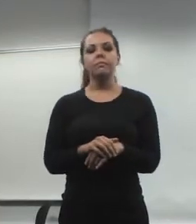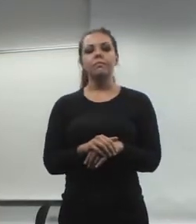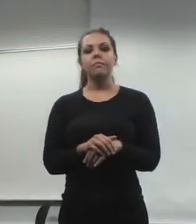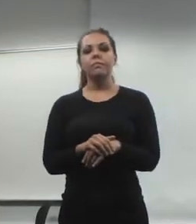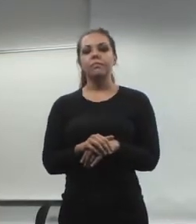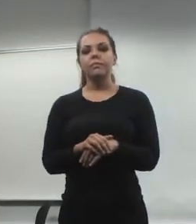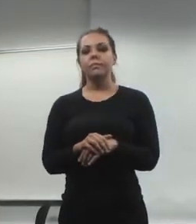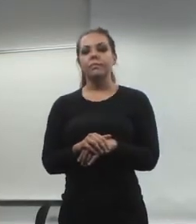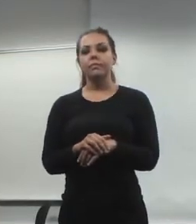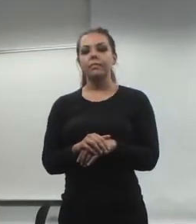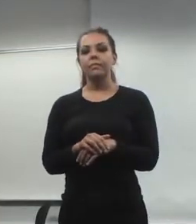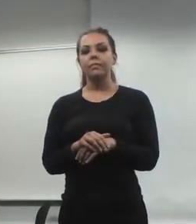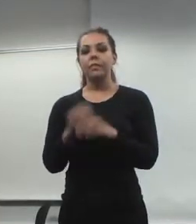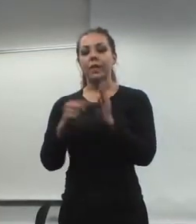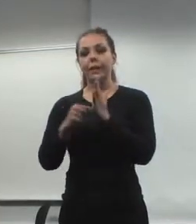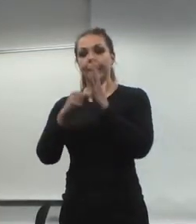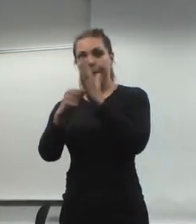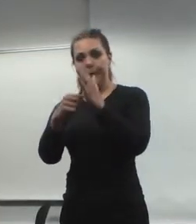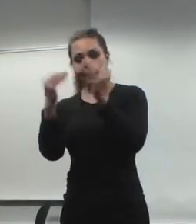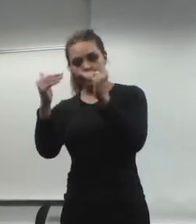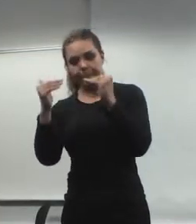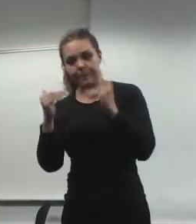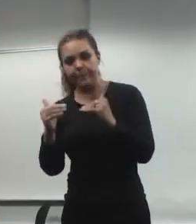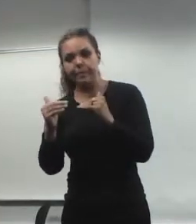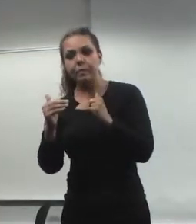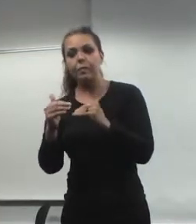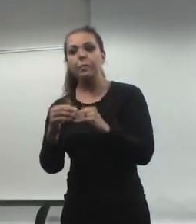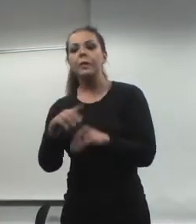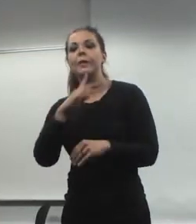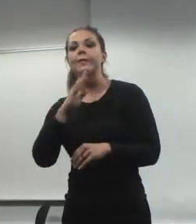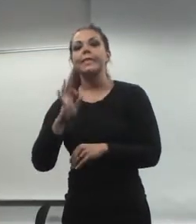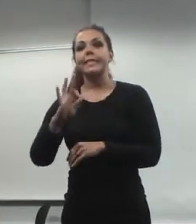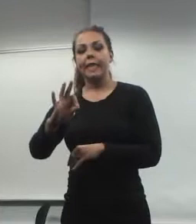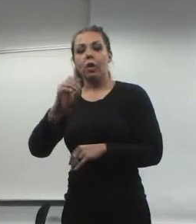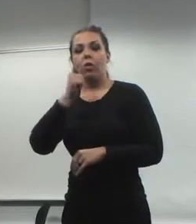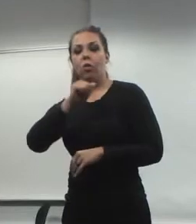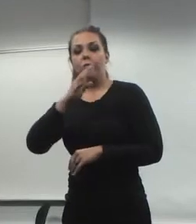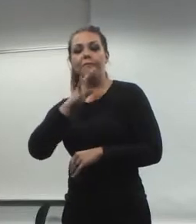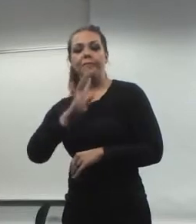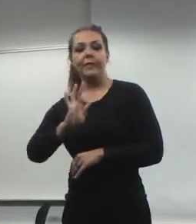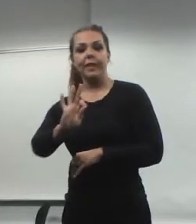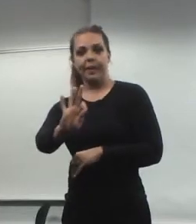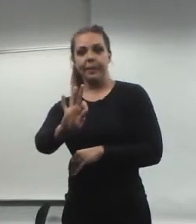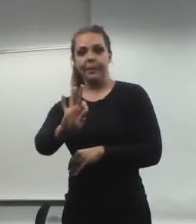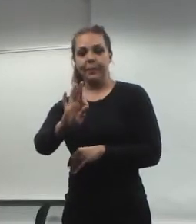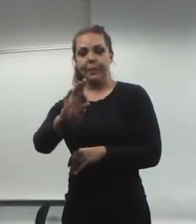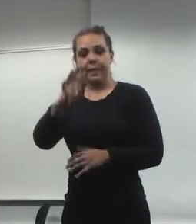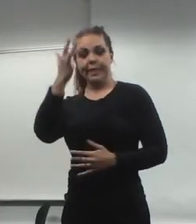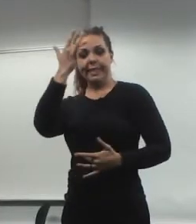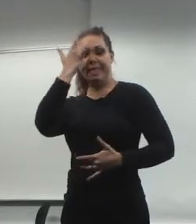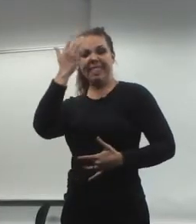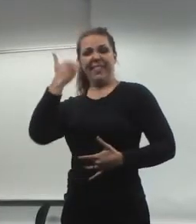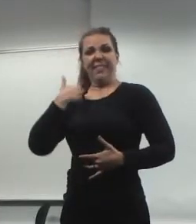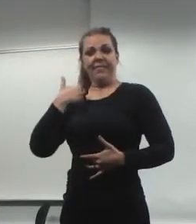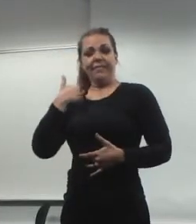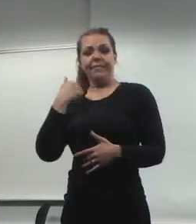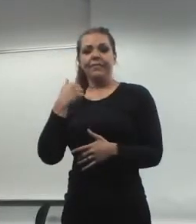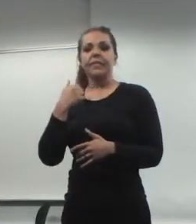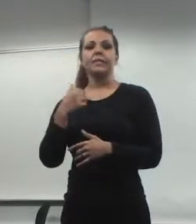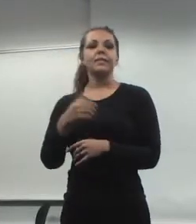have is with a 9-year-old named Isabel. Isabel has a disease called Williams syndrome, which is rare and